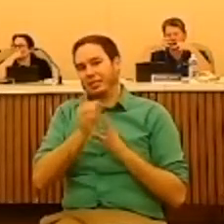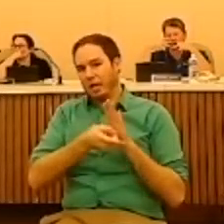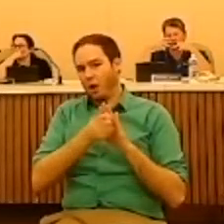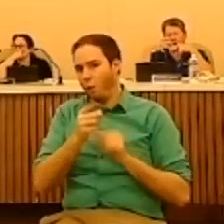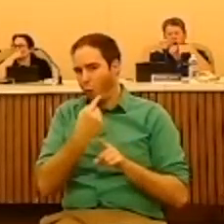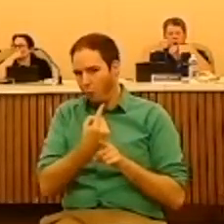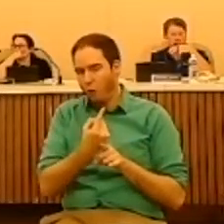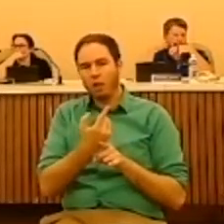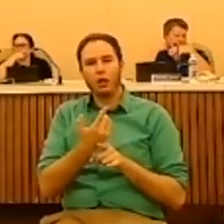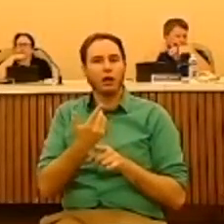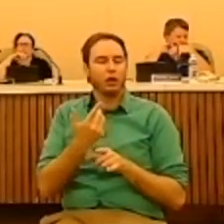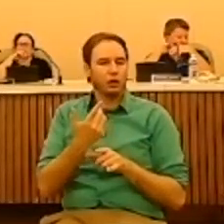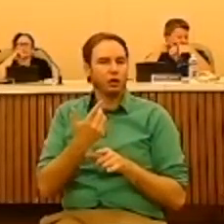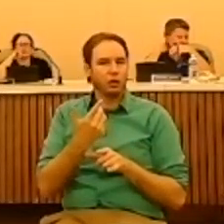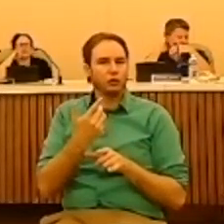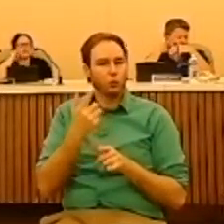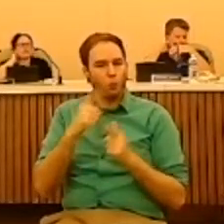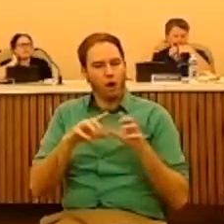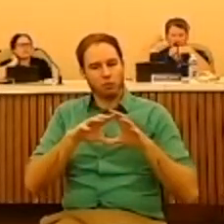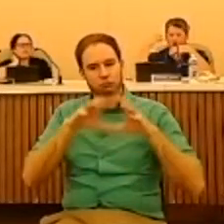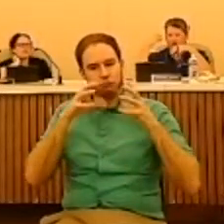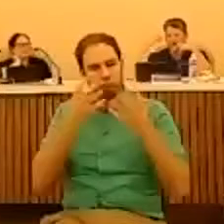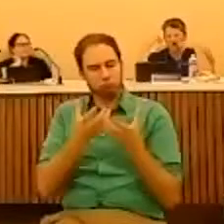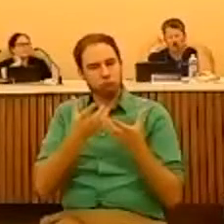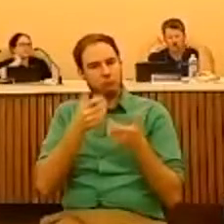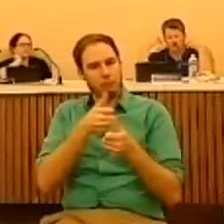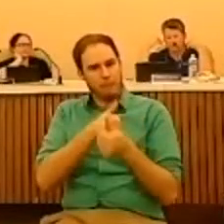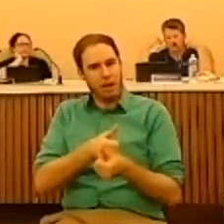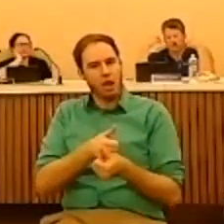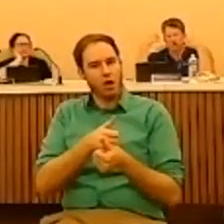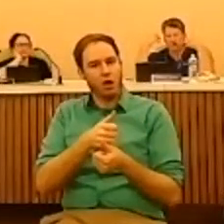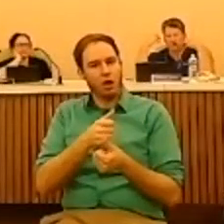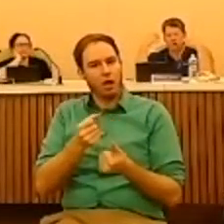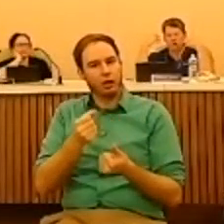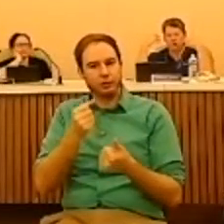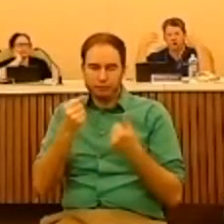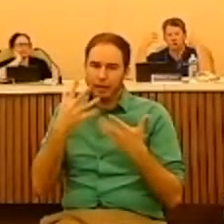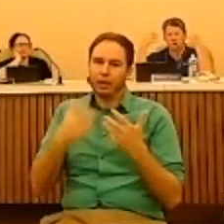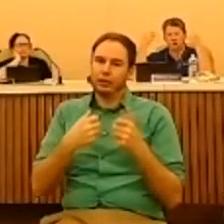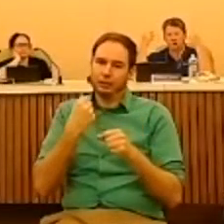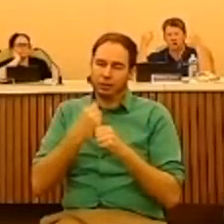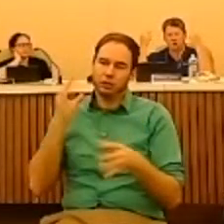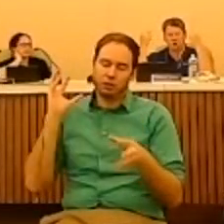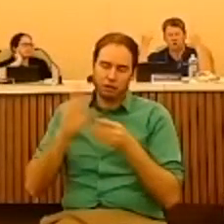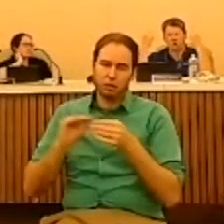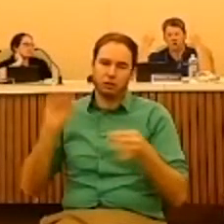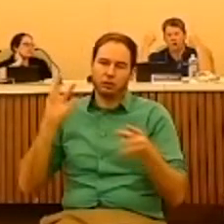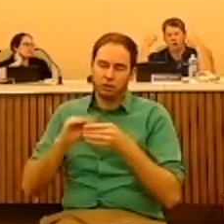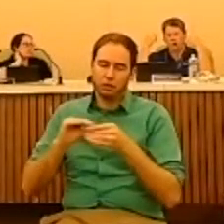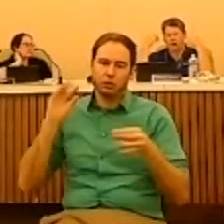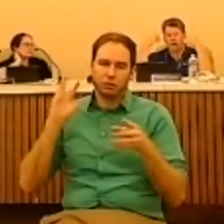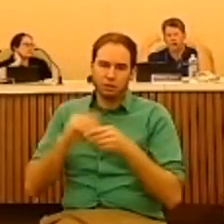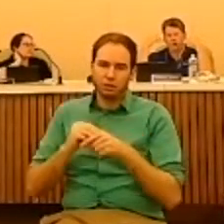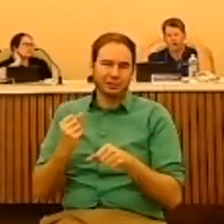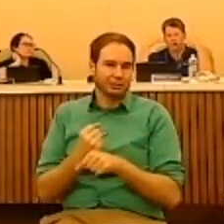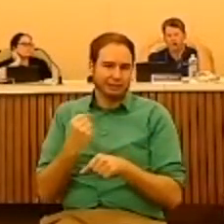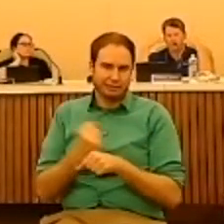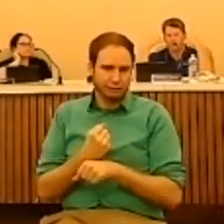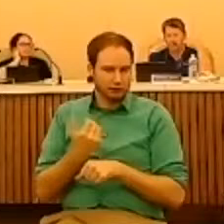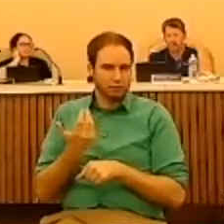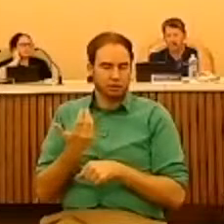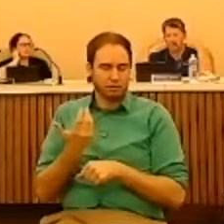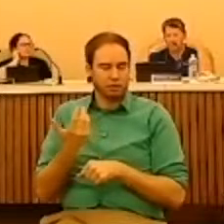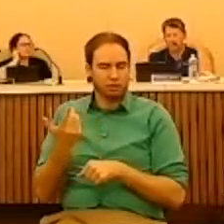at the, the profile, and again, it's based off of years and years and years worth of statistics. And